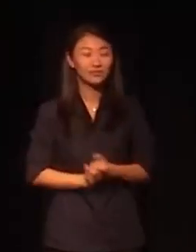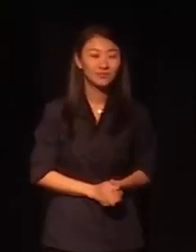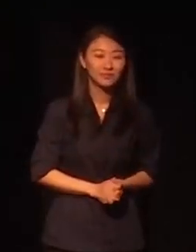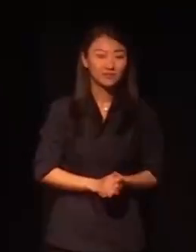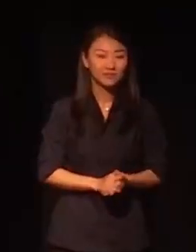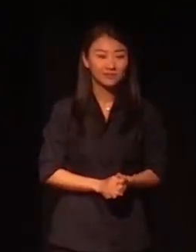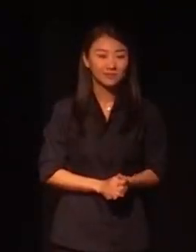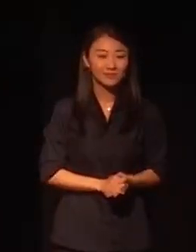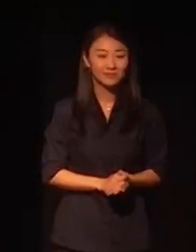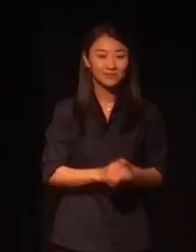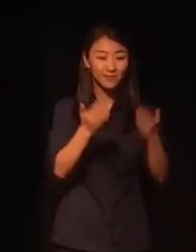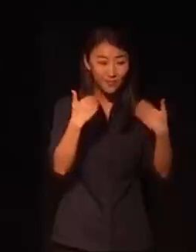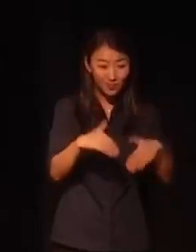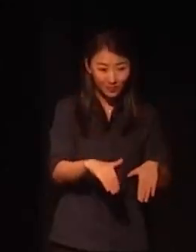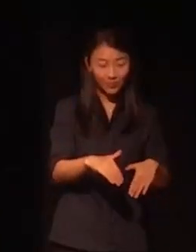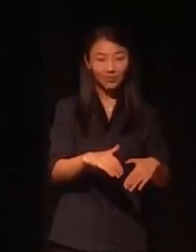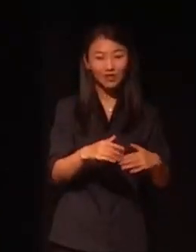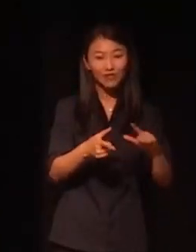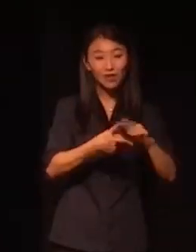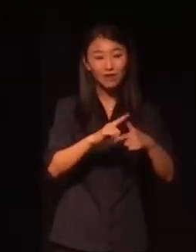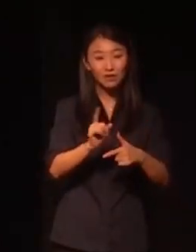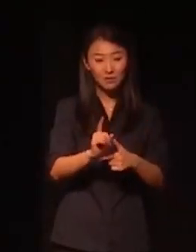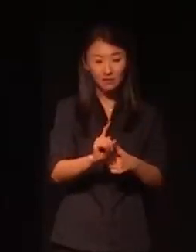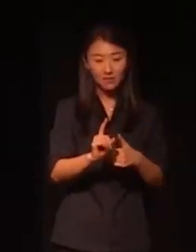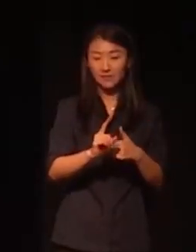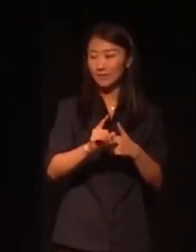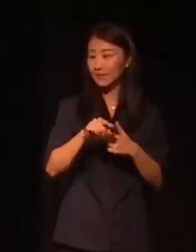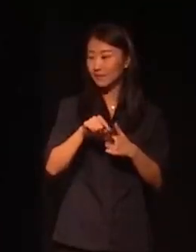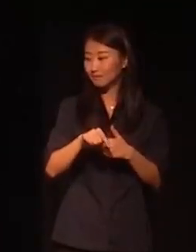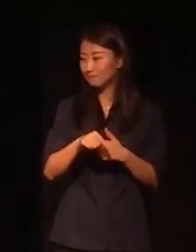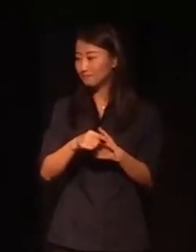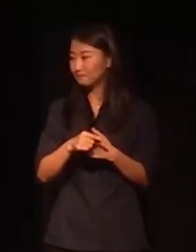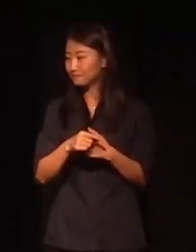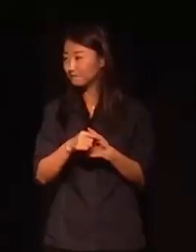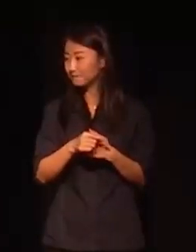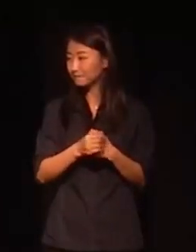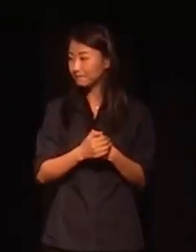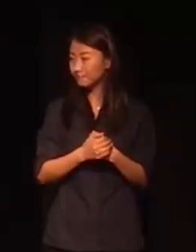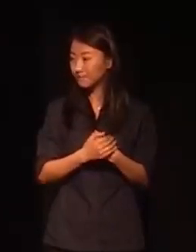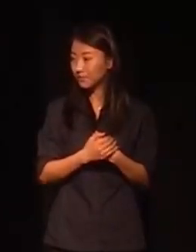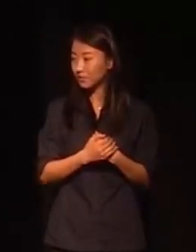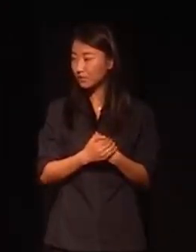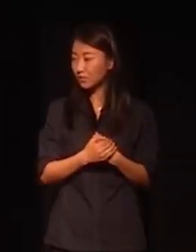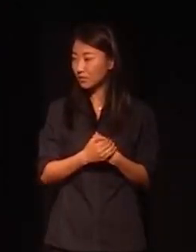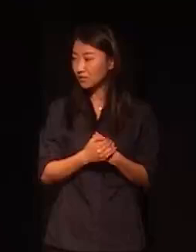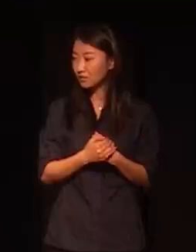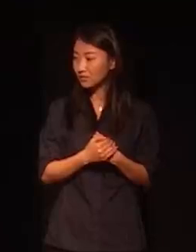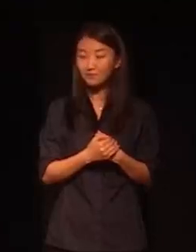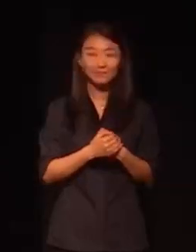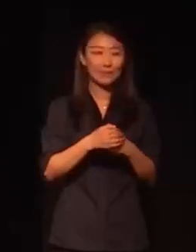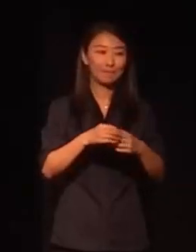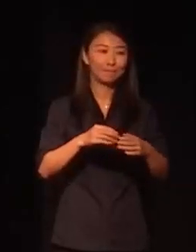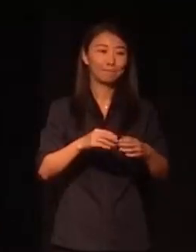beancurd. And then the third method is braising. Braising can simply, you can use the word